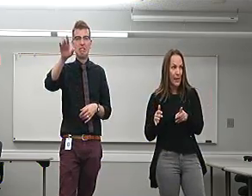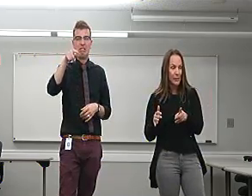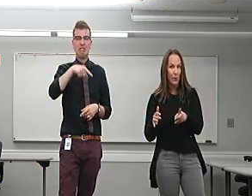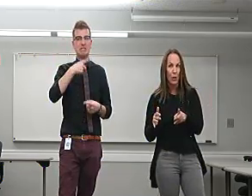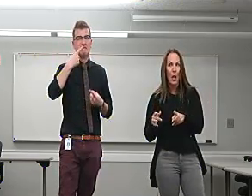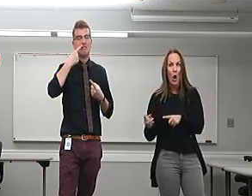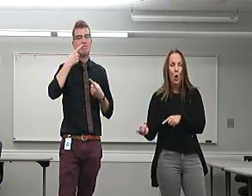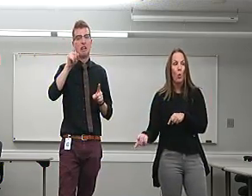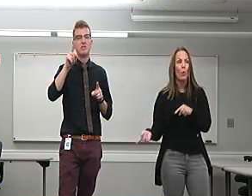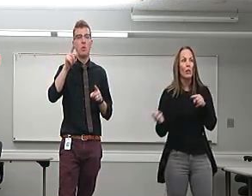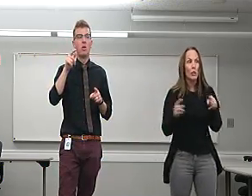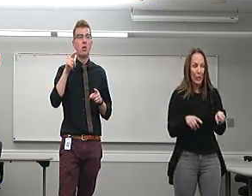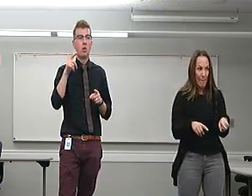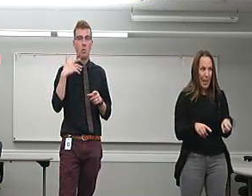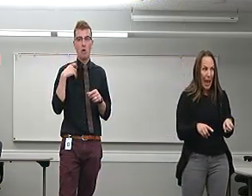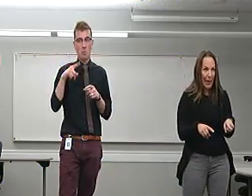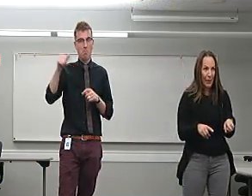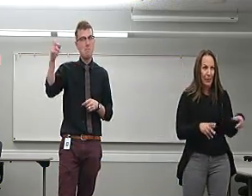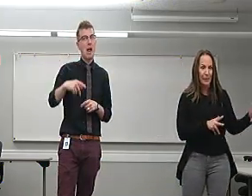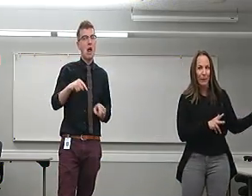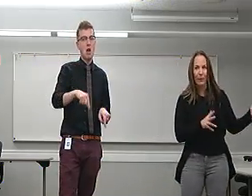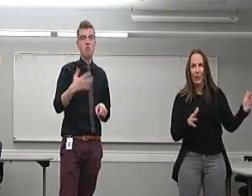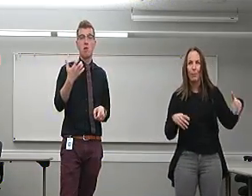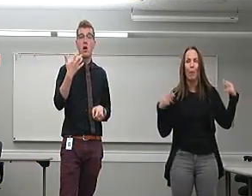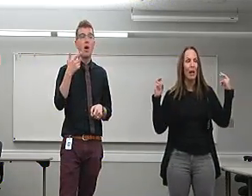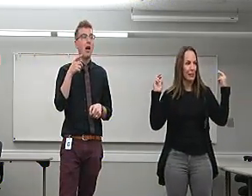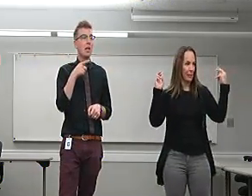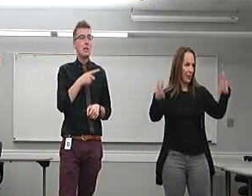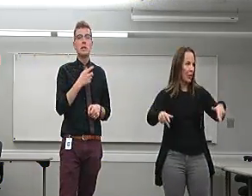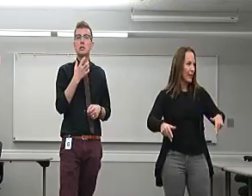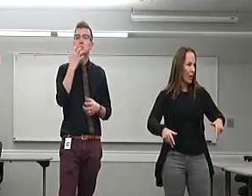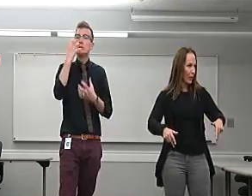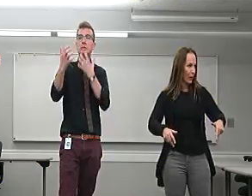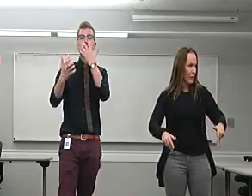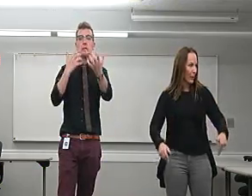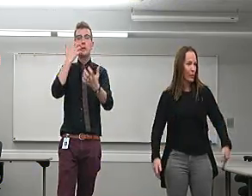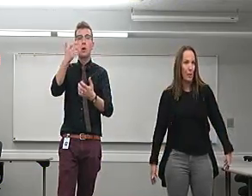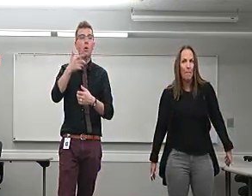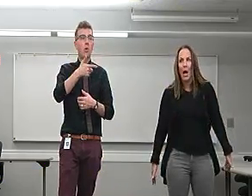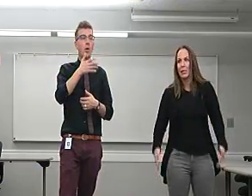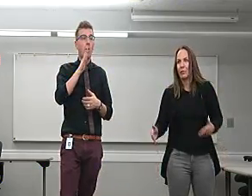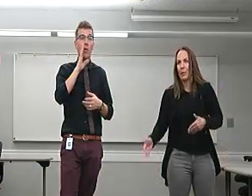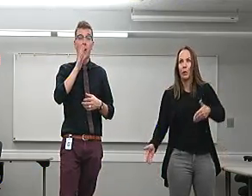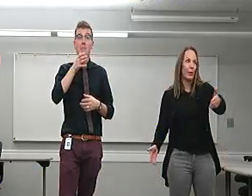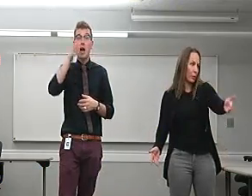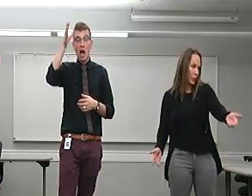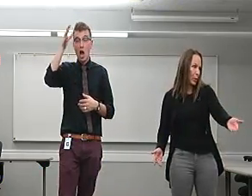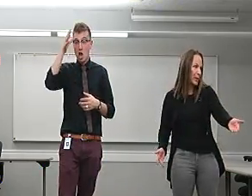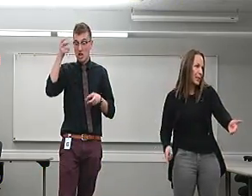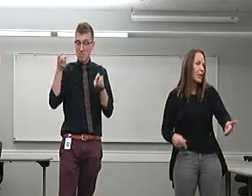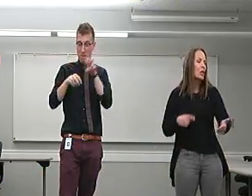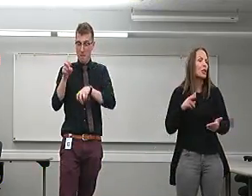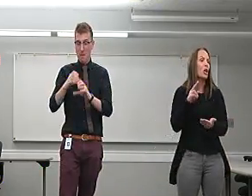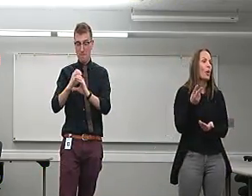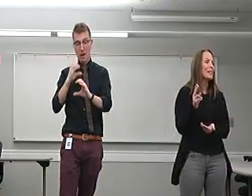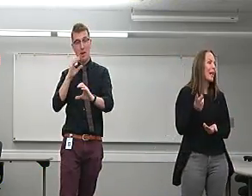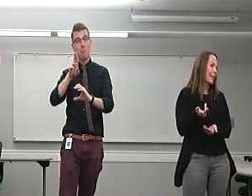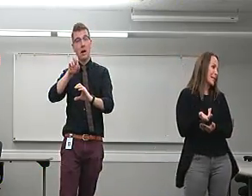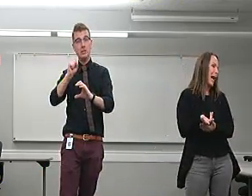we want you to come back, because they'll get all the parents on a bus from Erie and go to Scranton to go a second